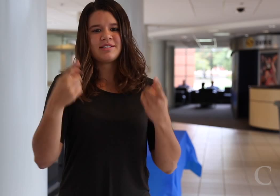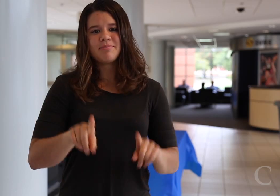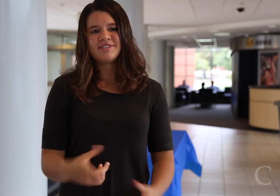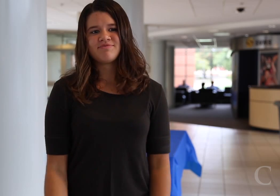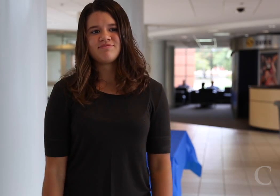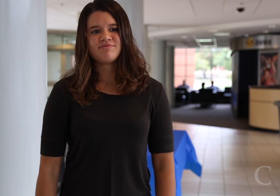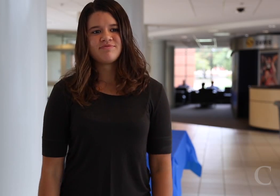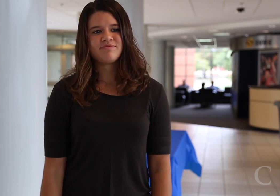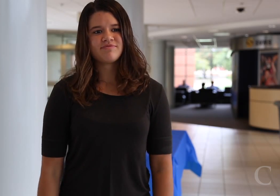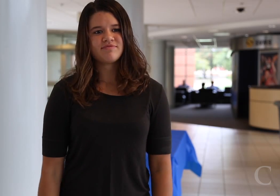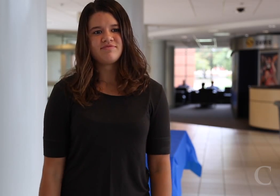forward to what the future holds.